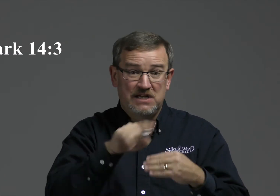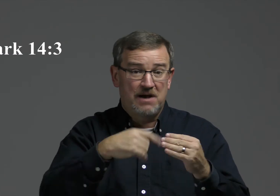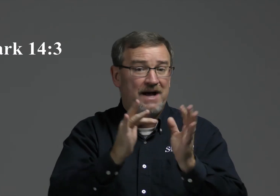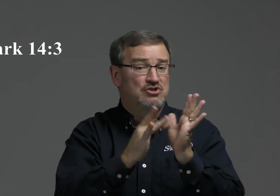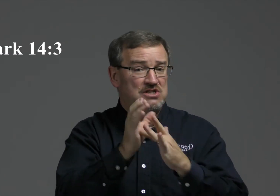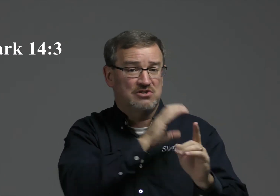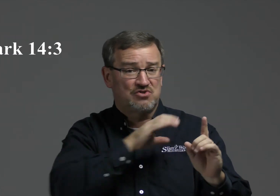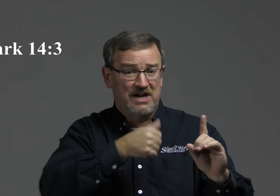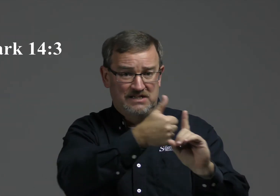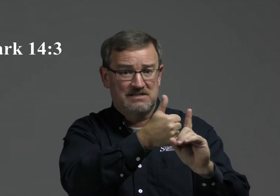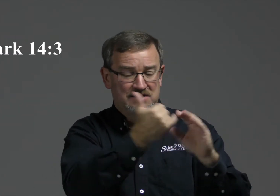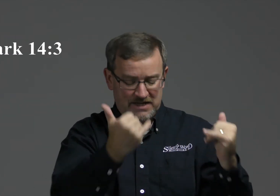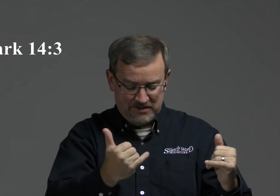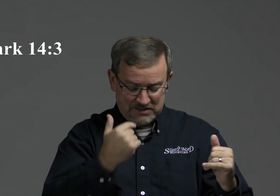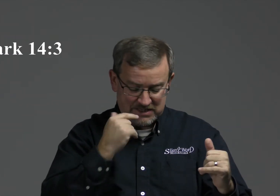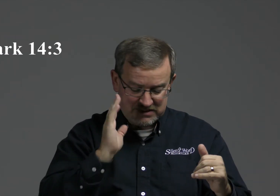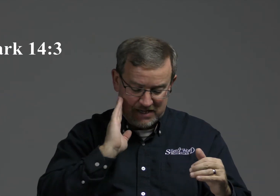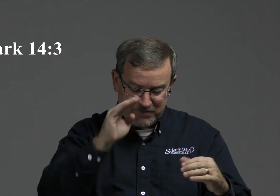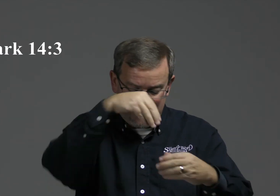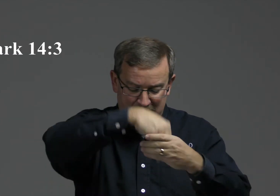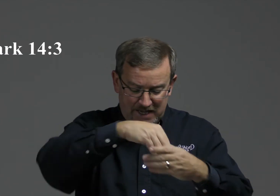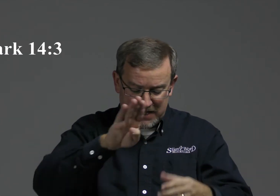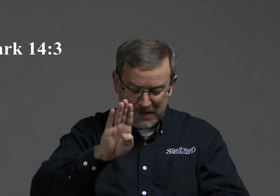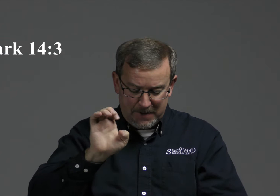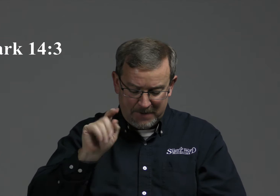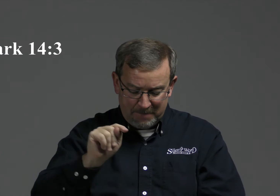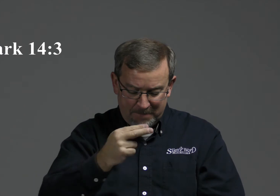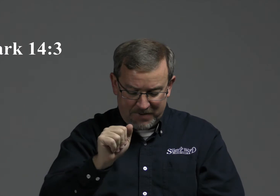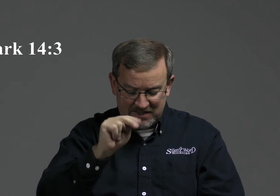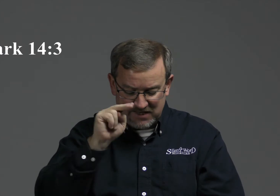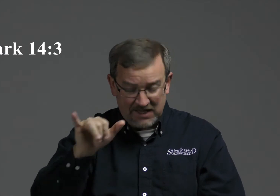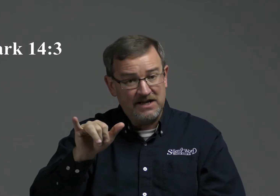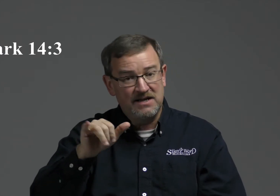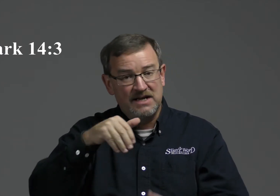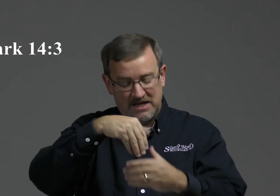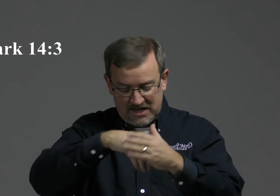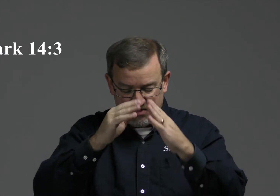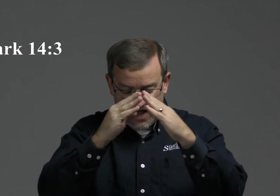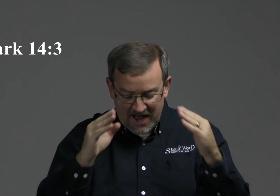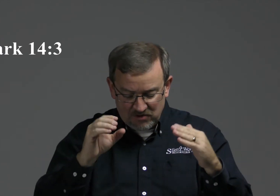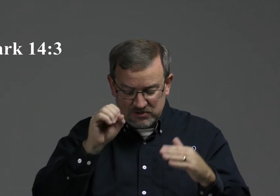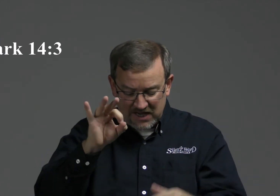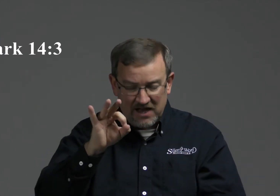speaking about Jesus Christ now. It says, and being in Bethany, in the house